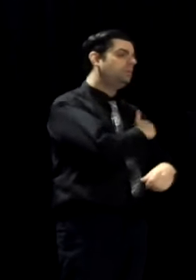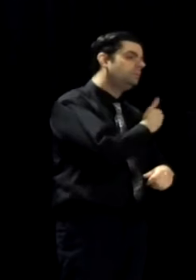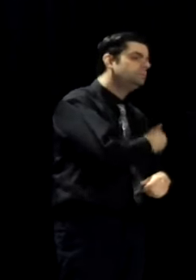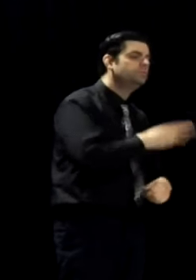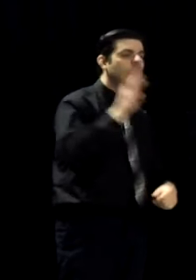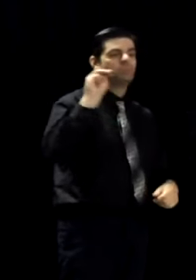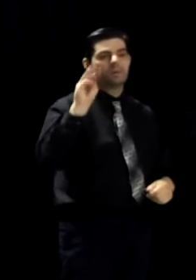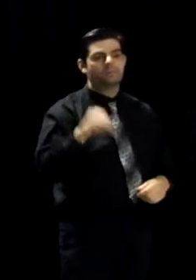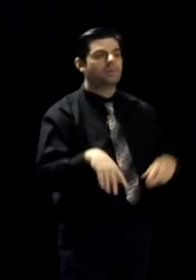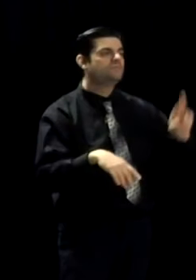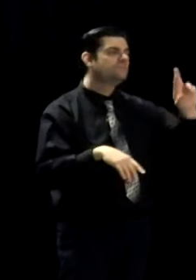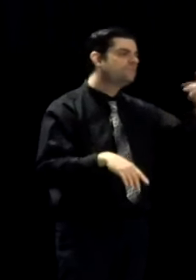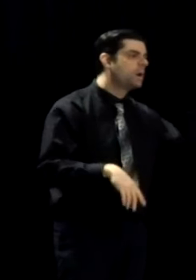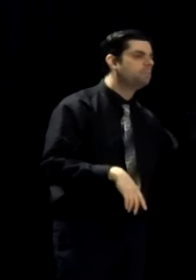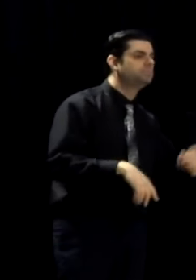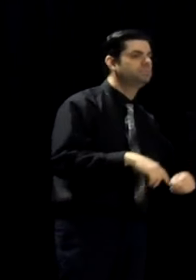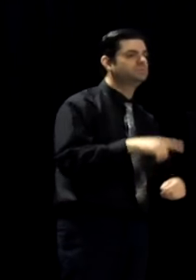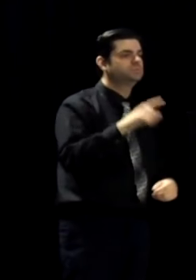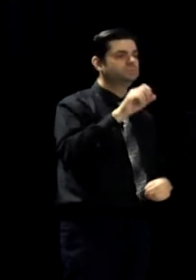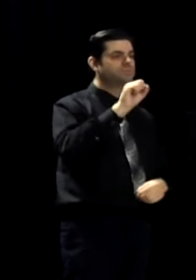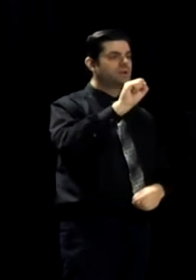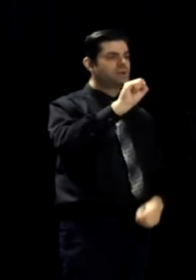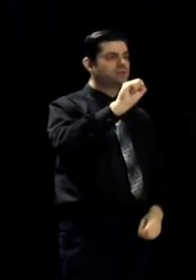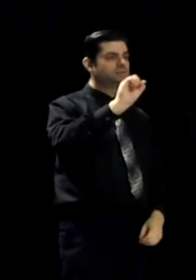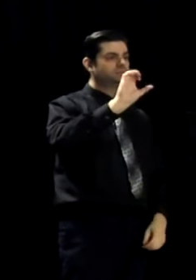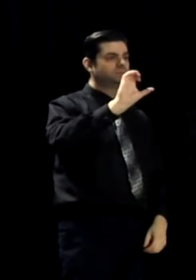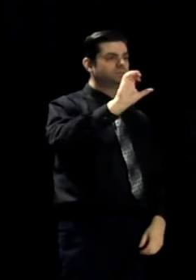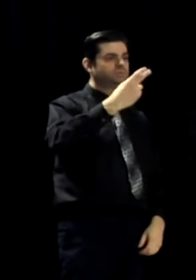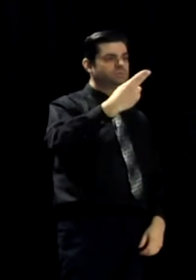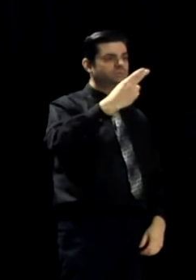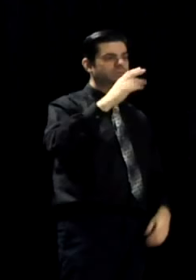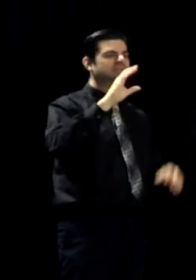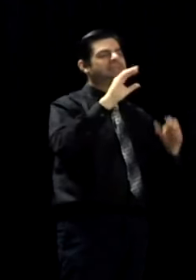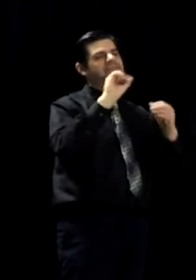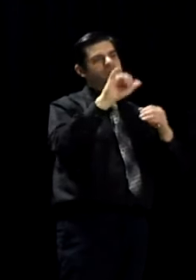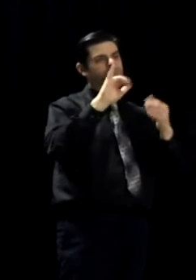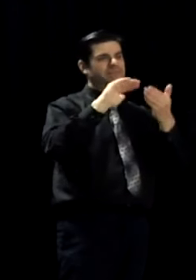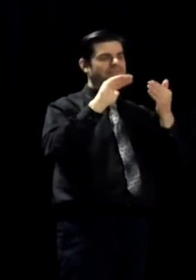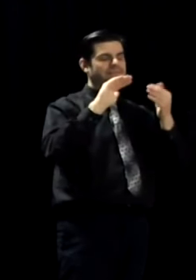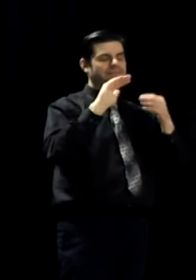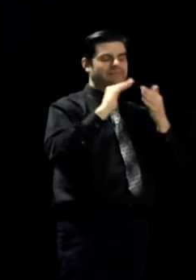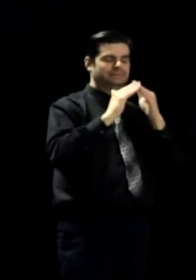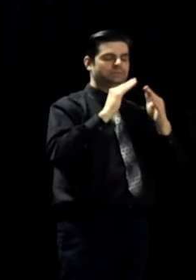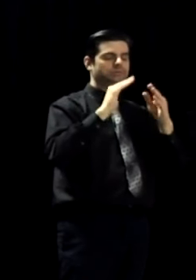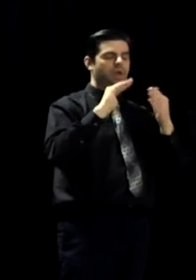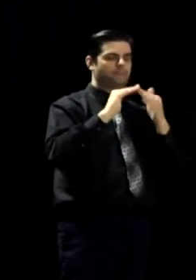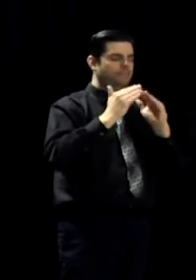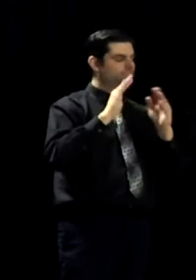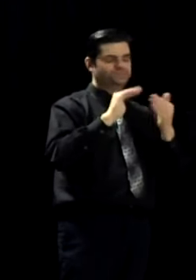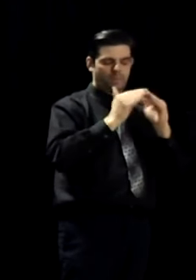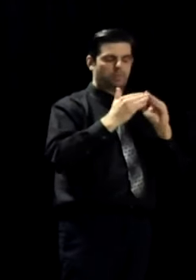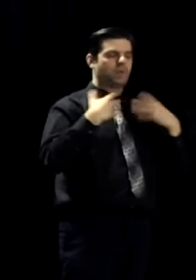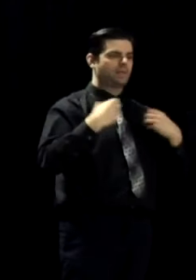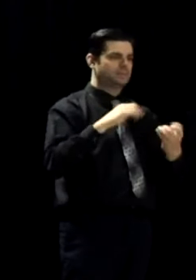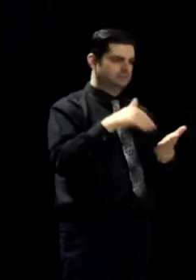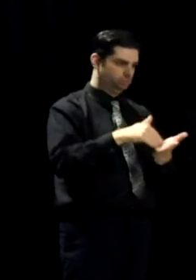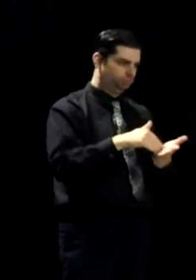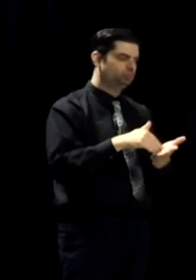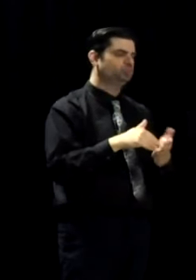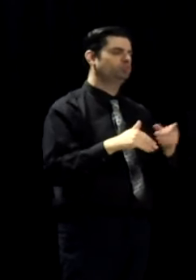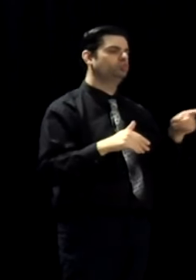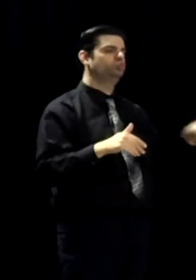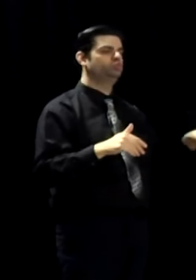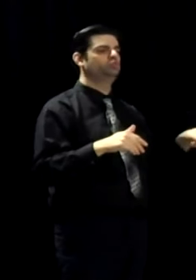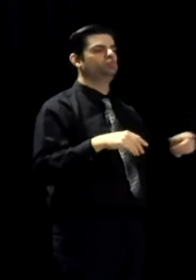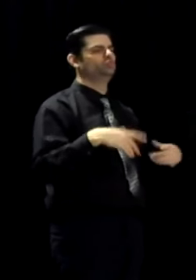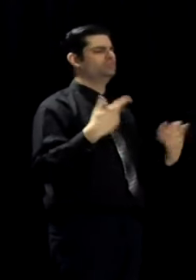the triage site at the Syracuse Community Health Center. You're going to have pharmacies coming online. They have sites in Madison County, Cortland County, Cayuga County,